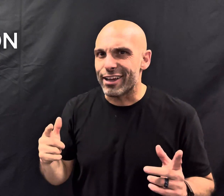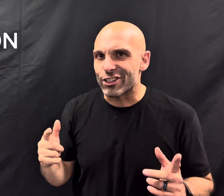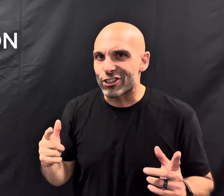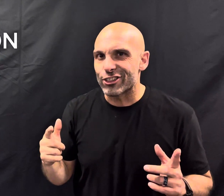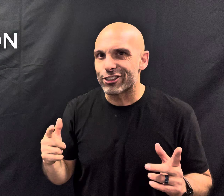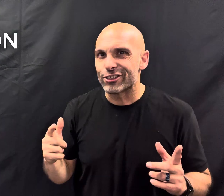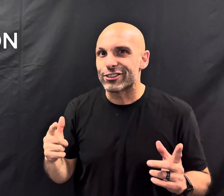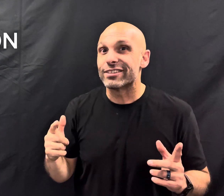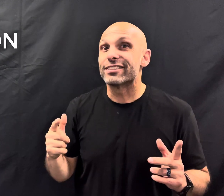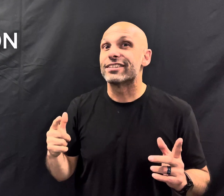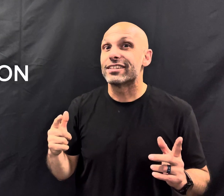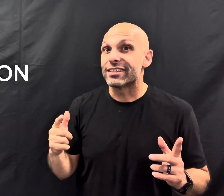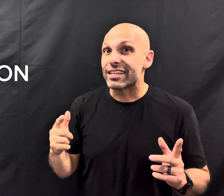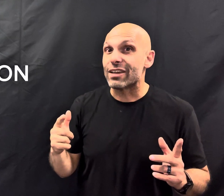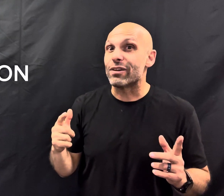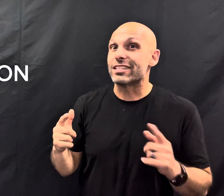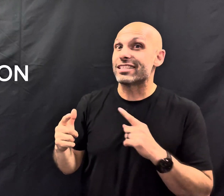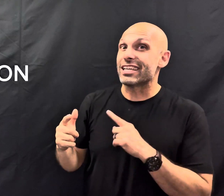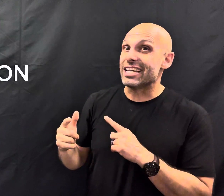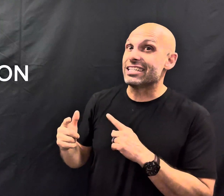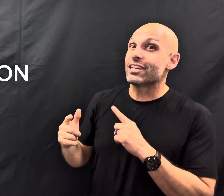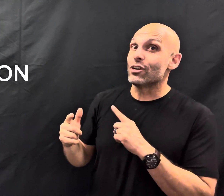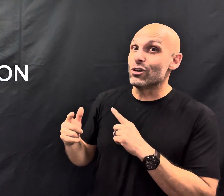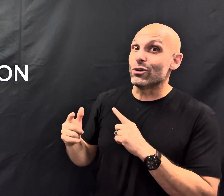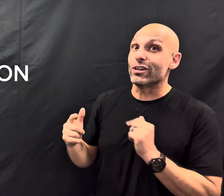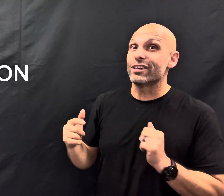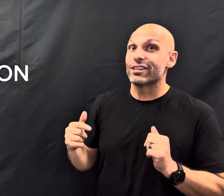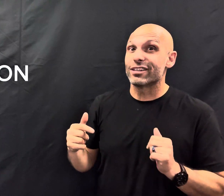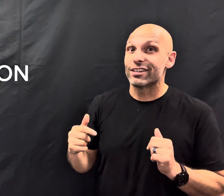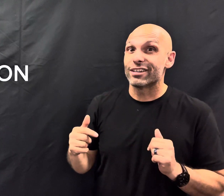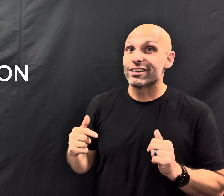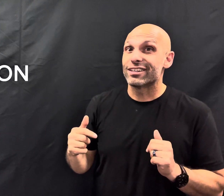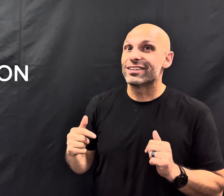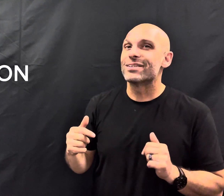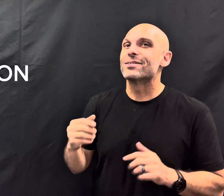lunch if it's eat noon?